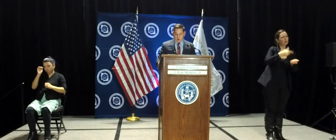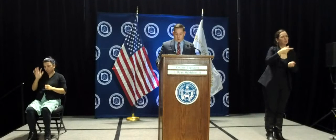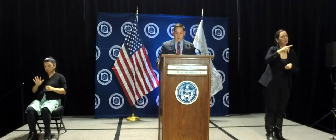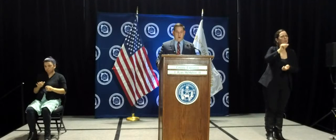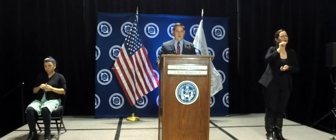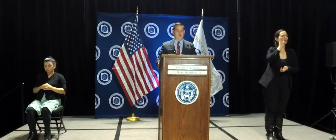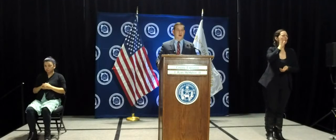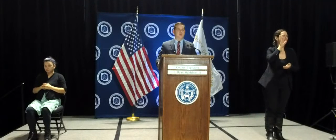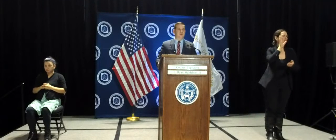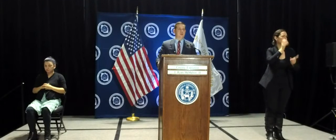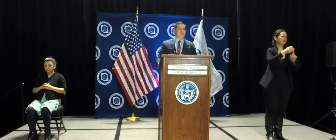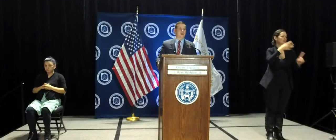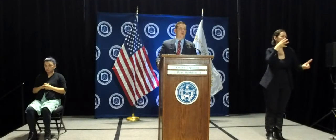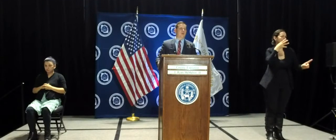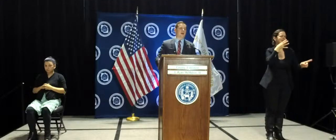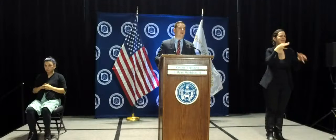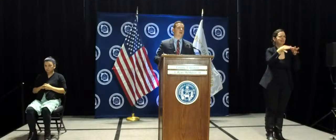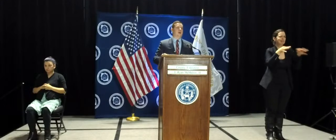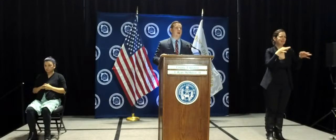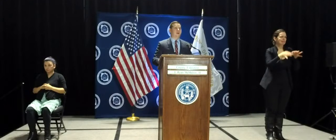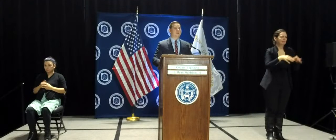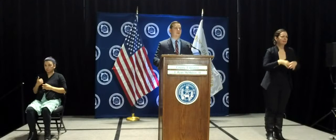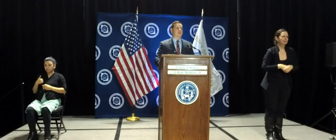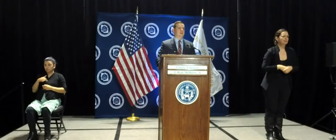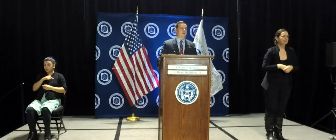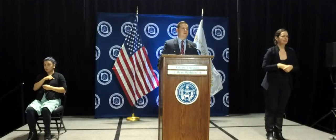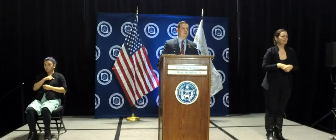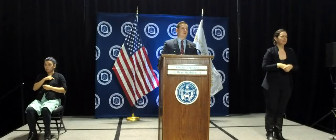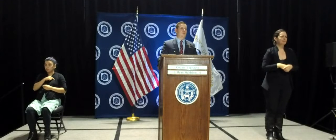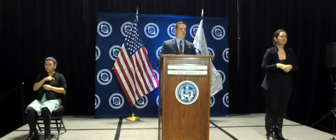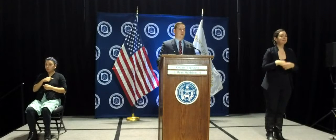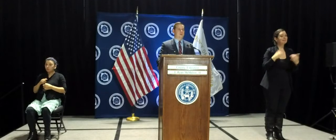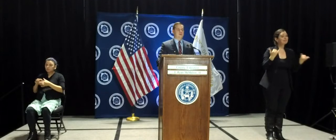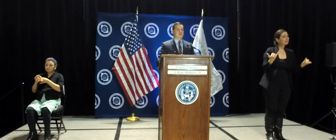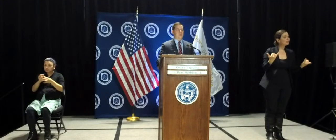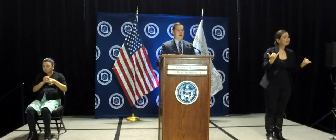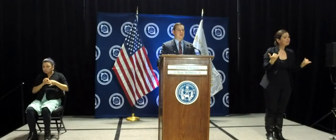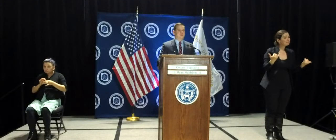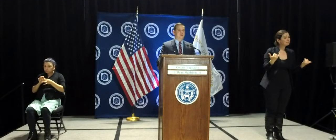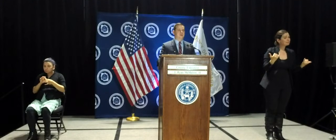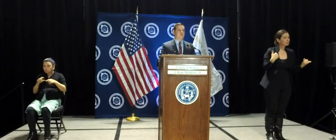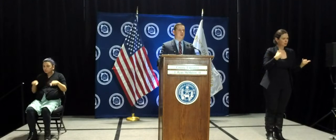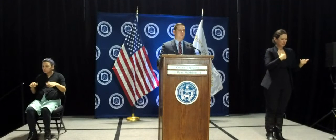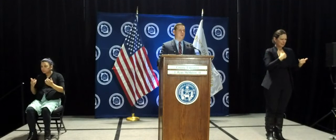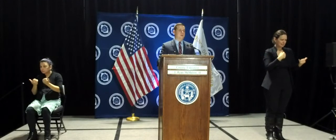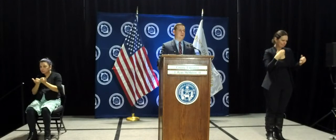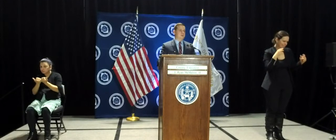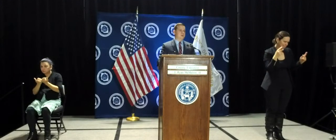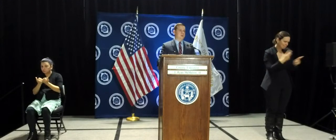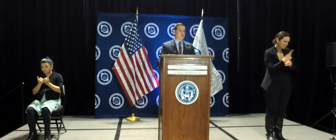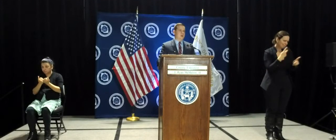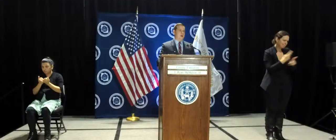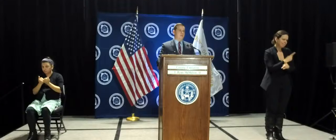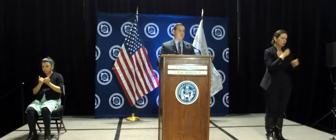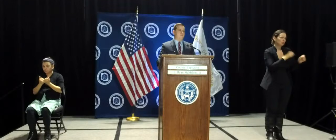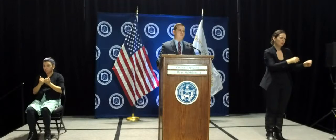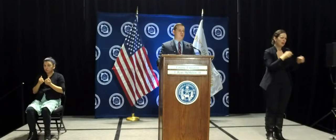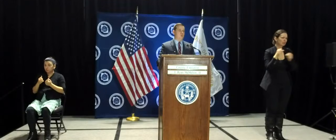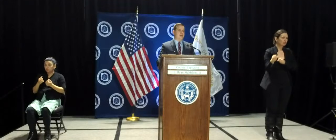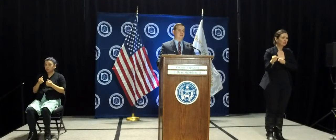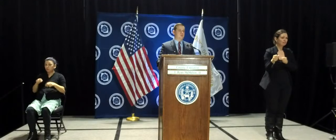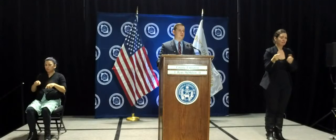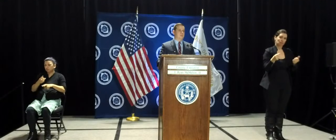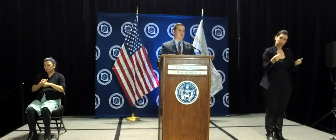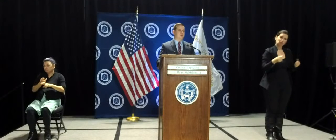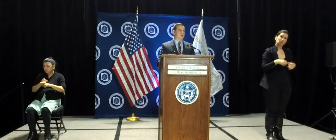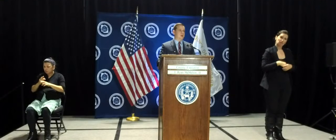we are and what our strategy is, I know that when you're in this spot, it's very difficult because you